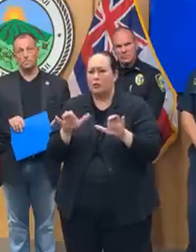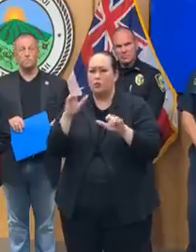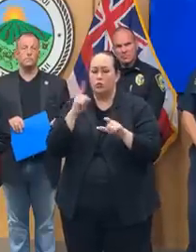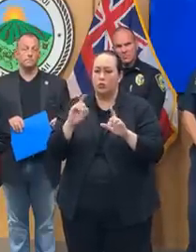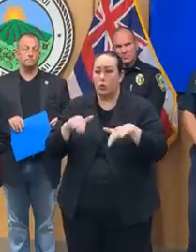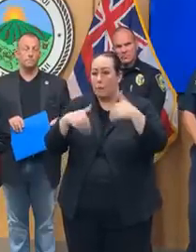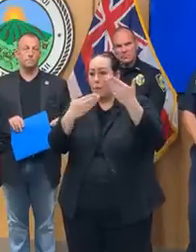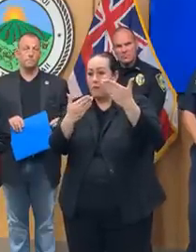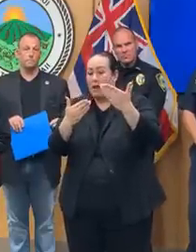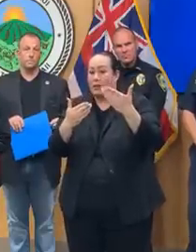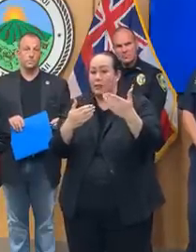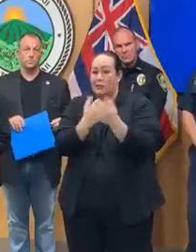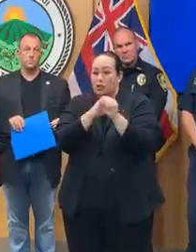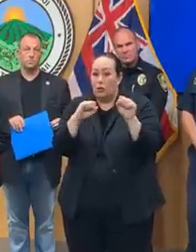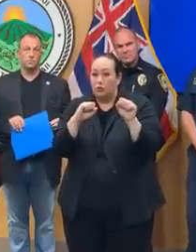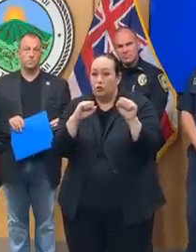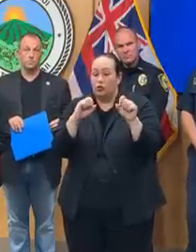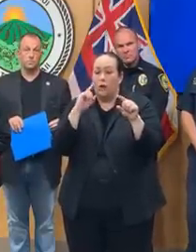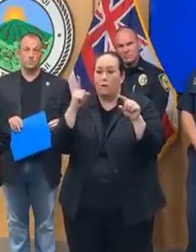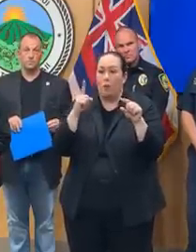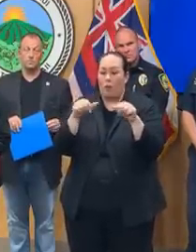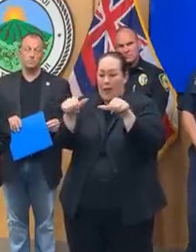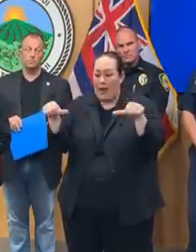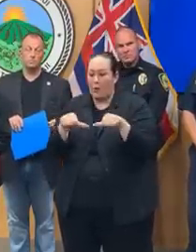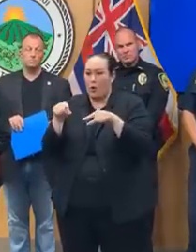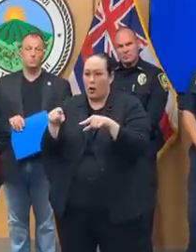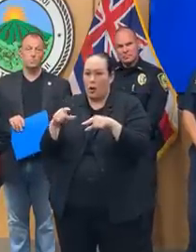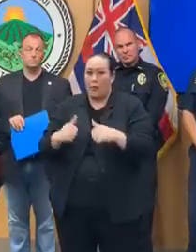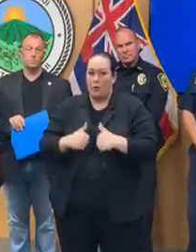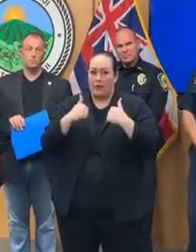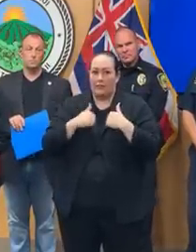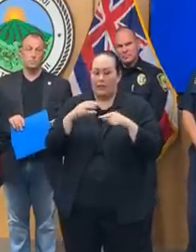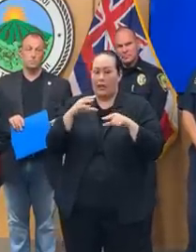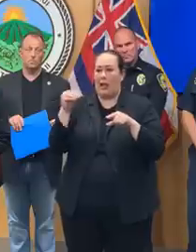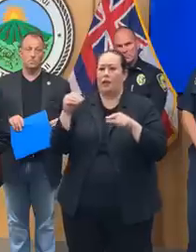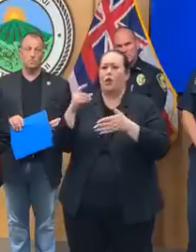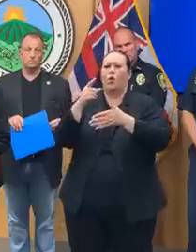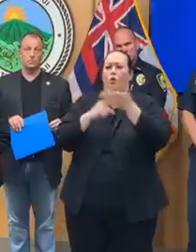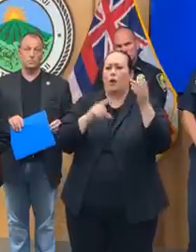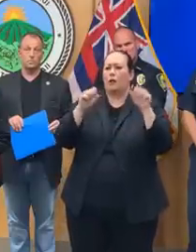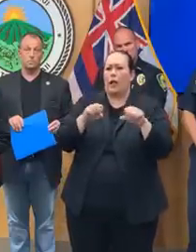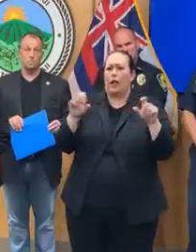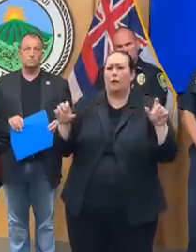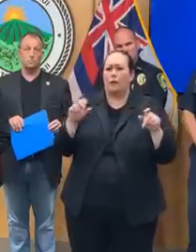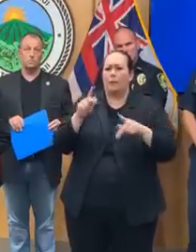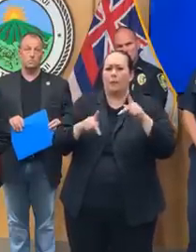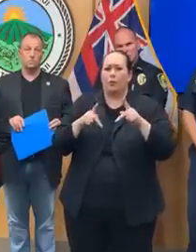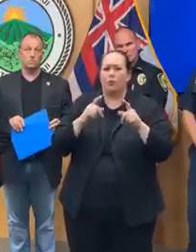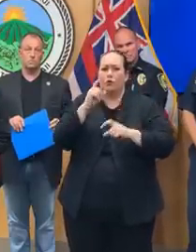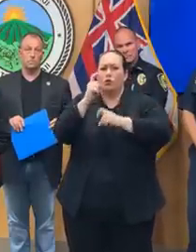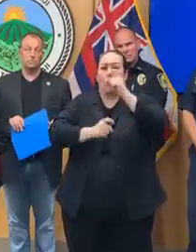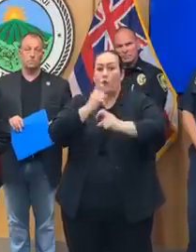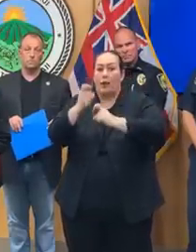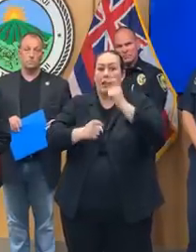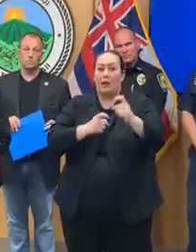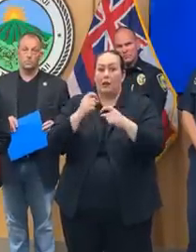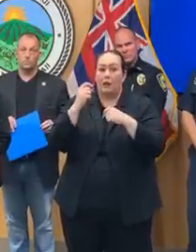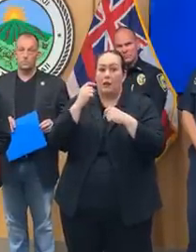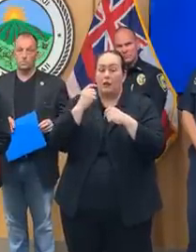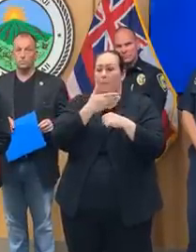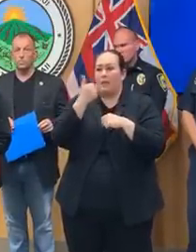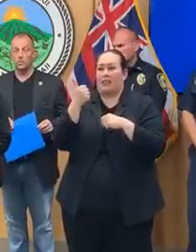zero area and to the residents, as well as what can people donate best to help